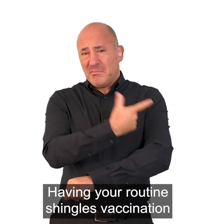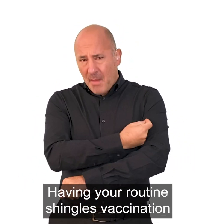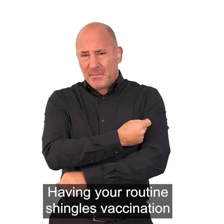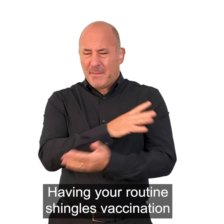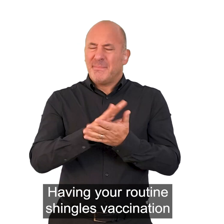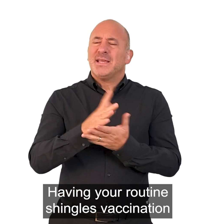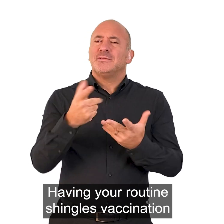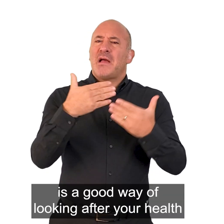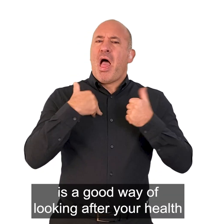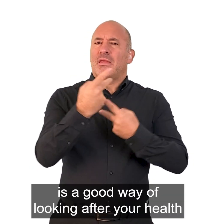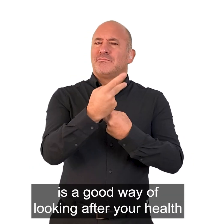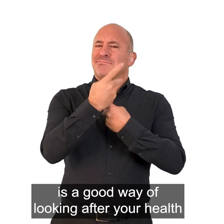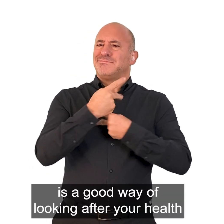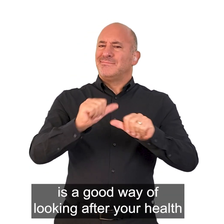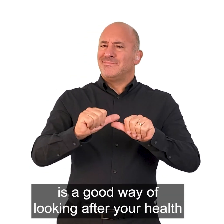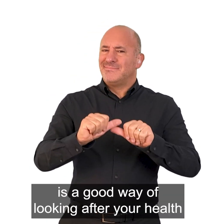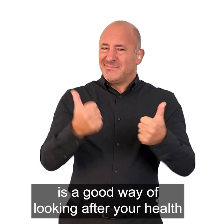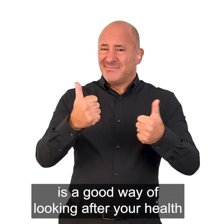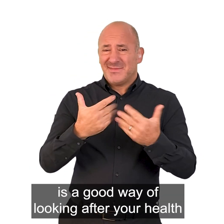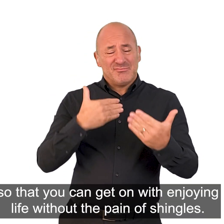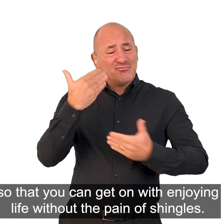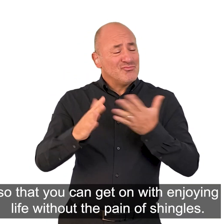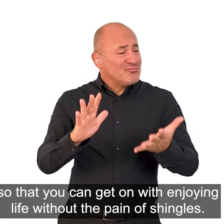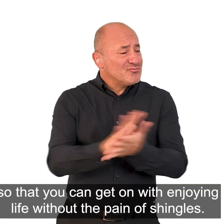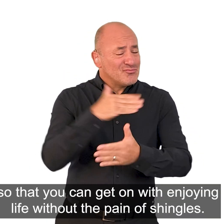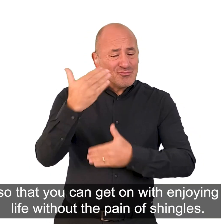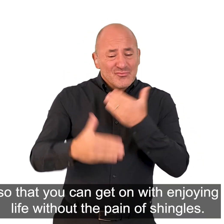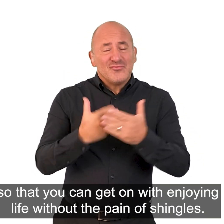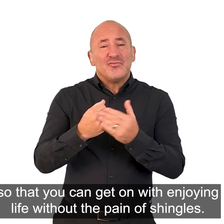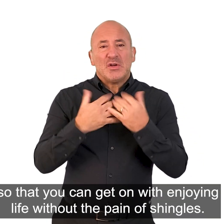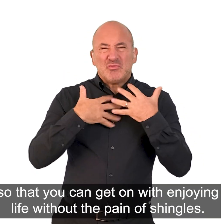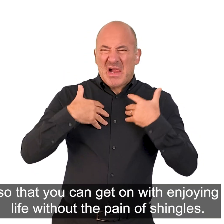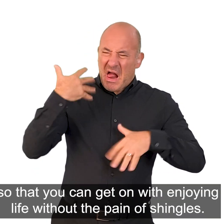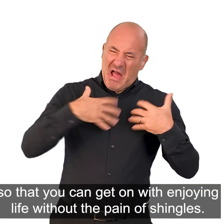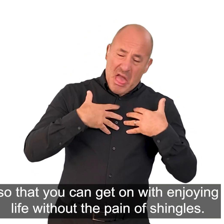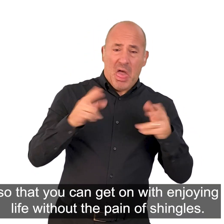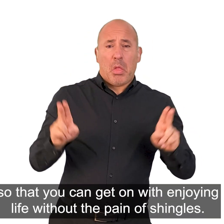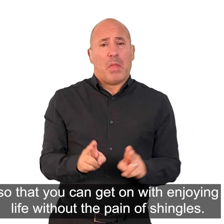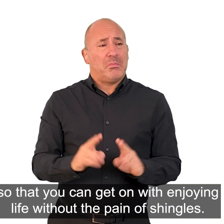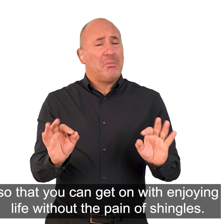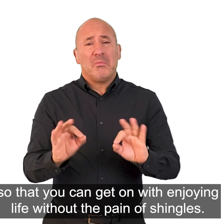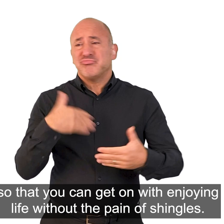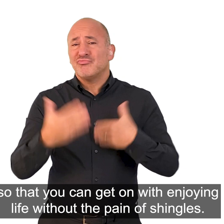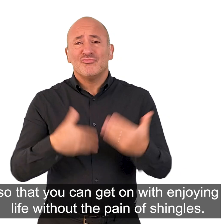vaccination is a good way of looking after your health so that you can get on with enjoying life without the pain of